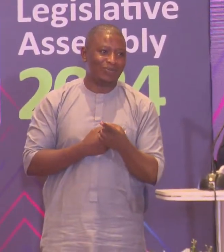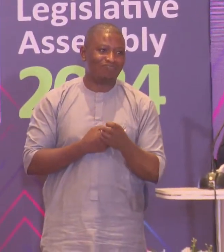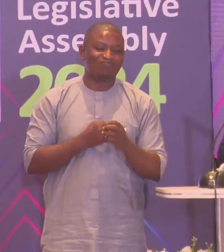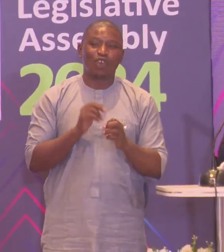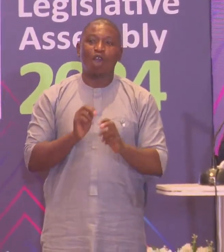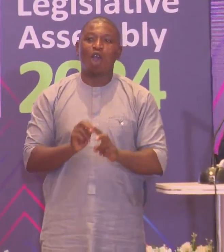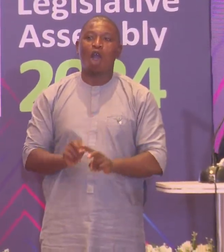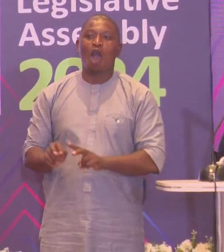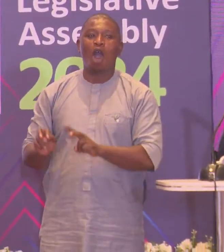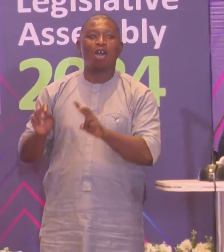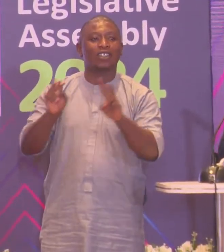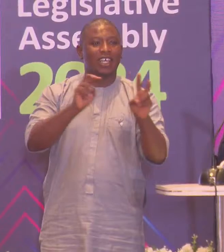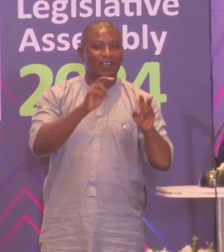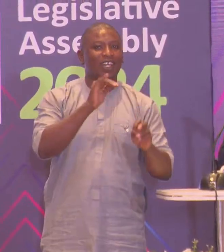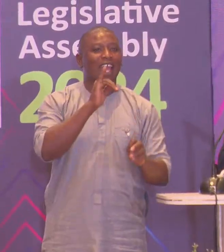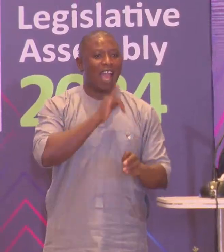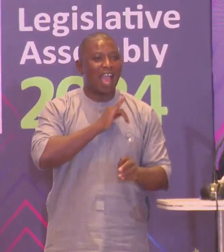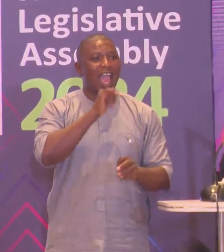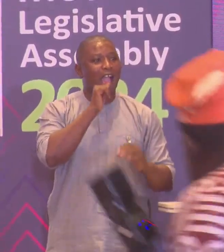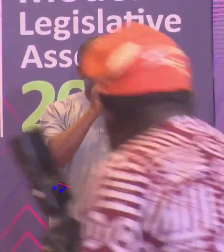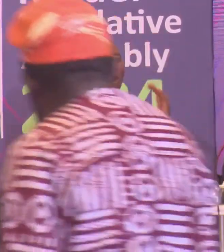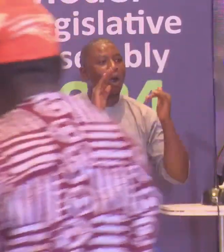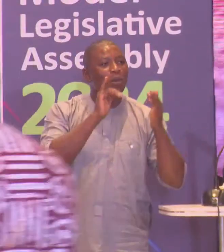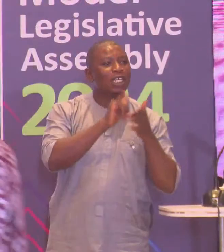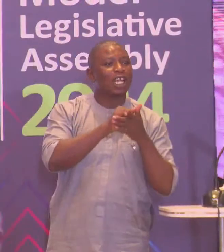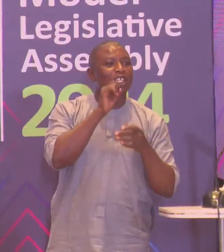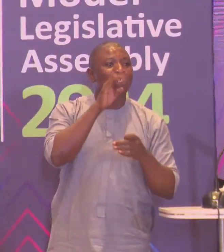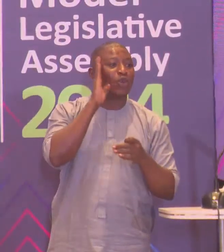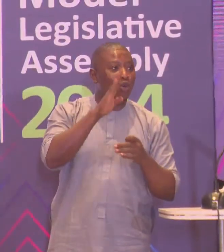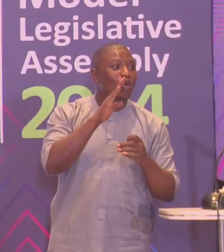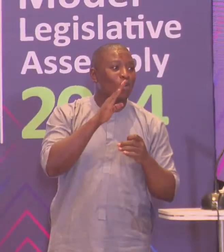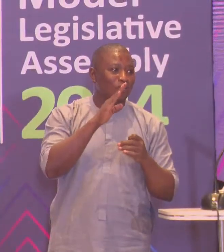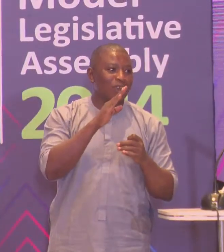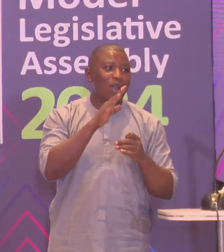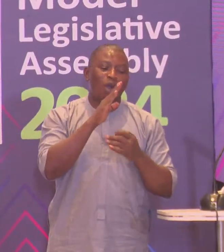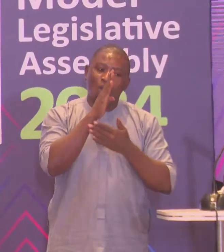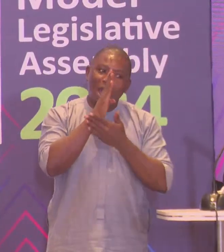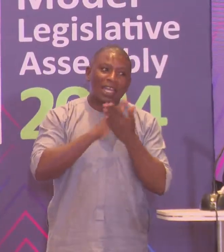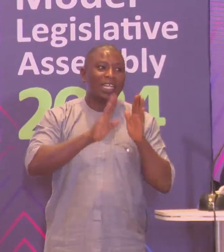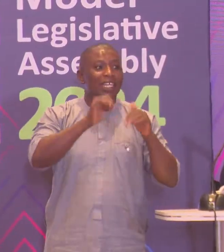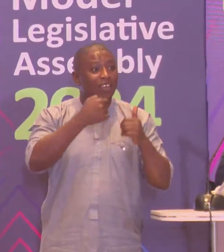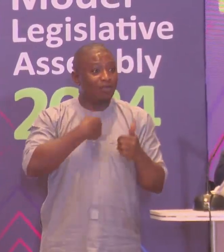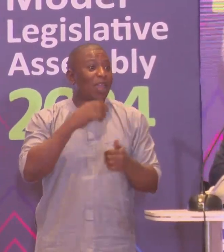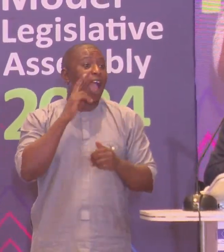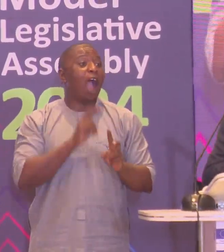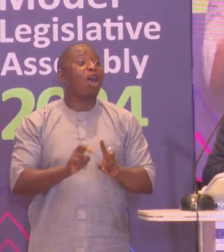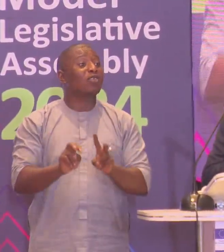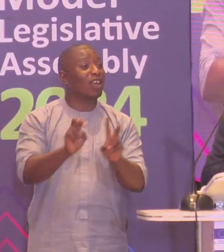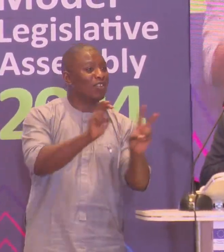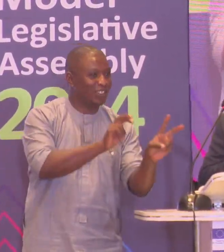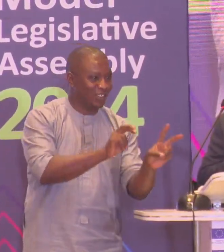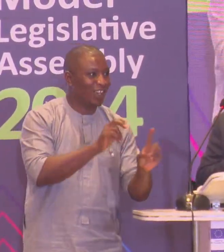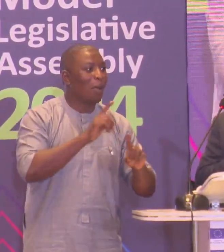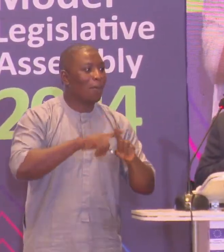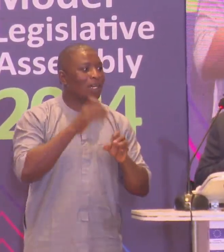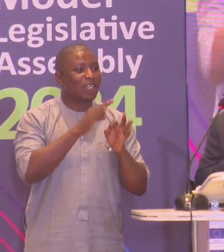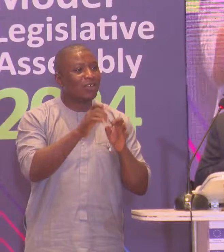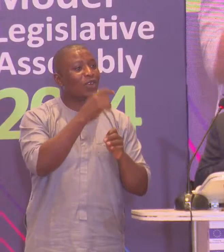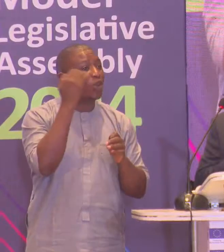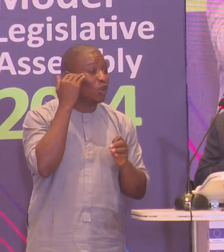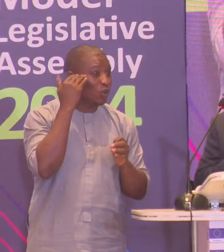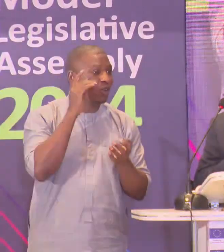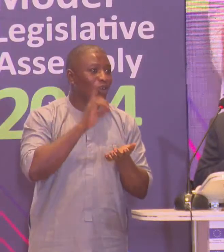observing. I am hoping that she will privately give me her feedback. But if you know Dr.